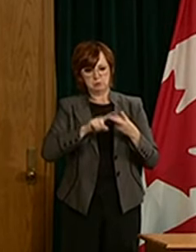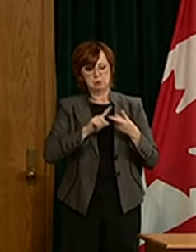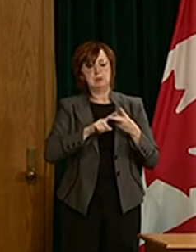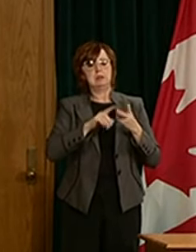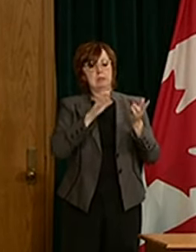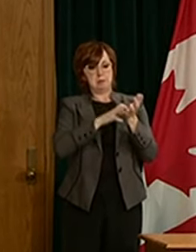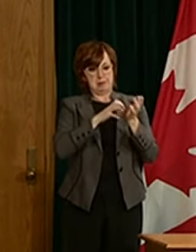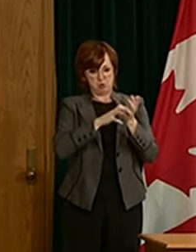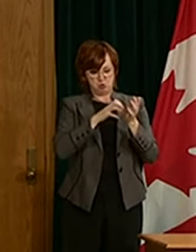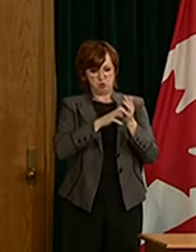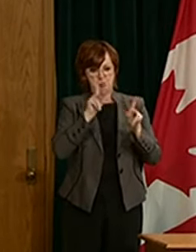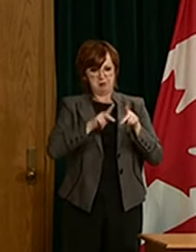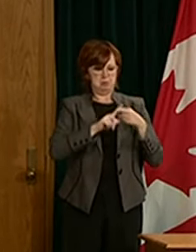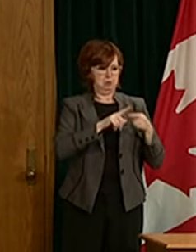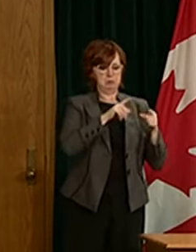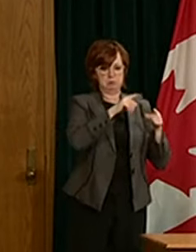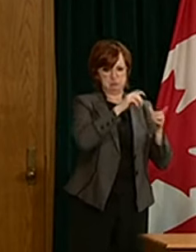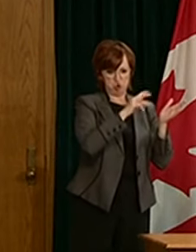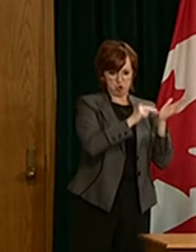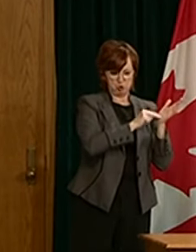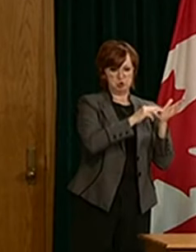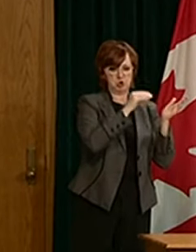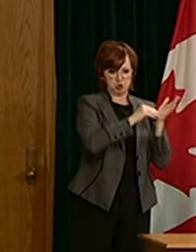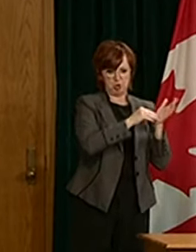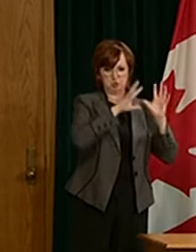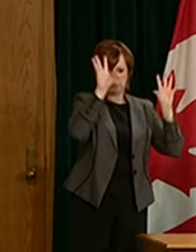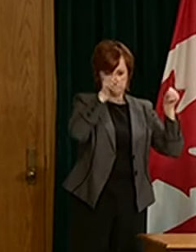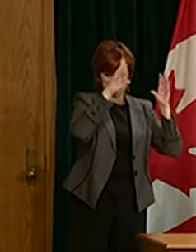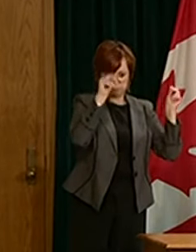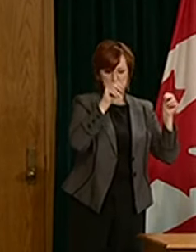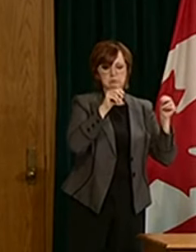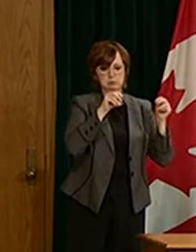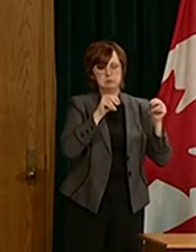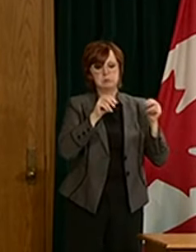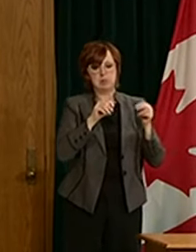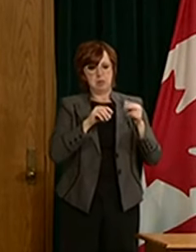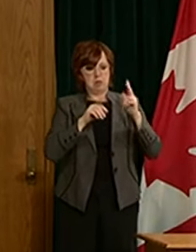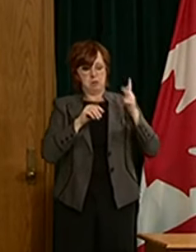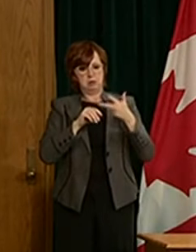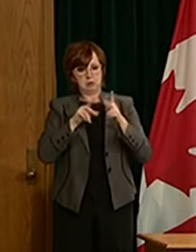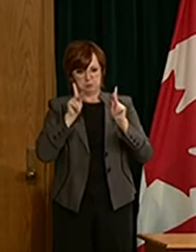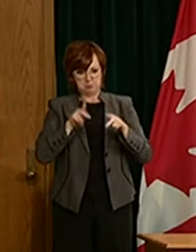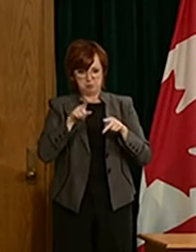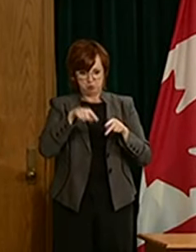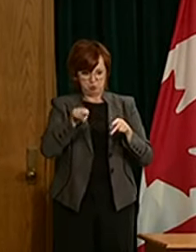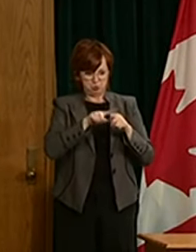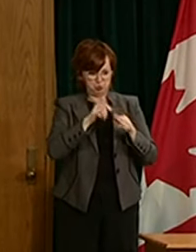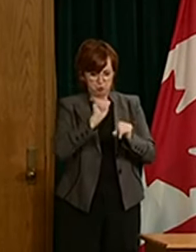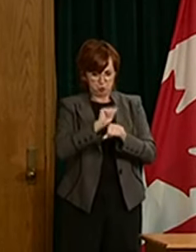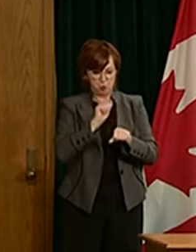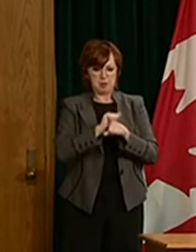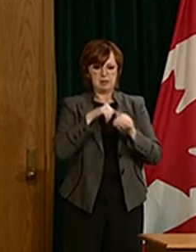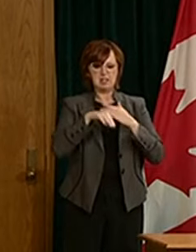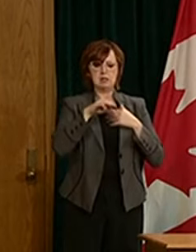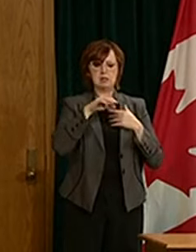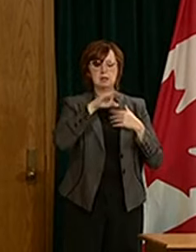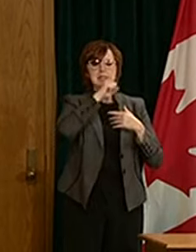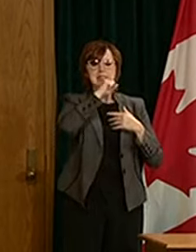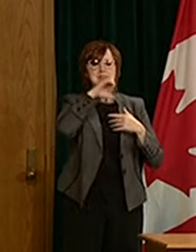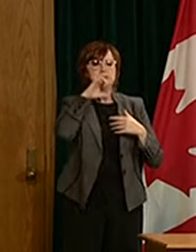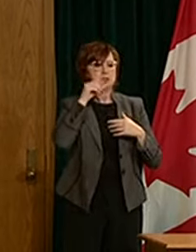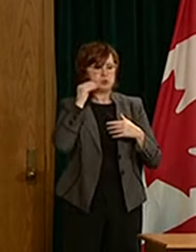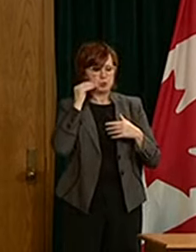to people in the community, and to people who are residents or providing services within long-term care facilities or